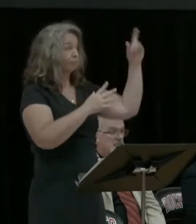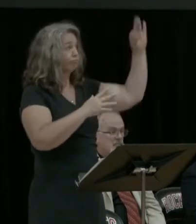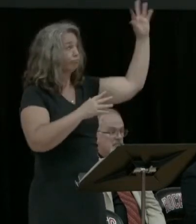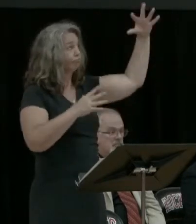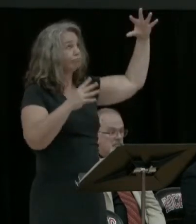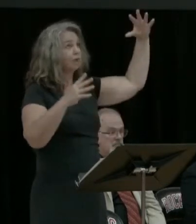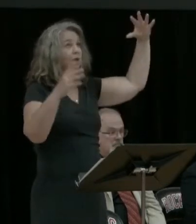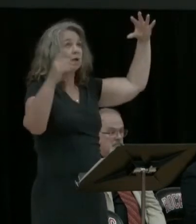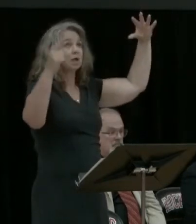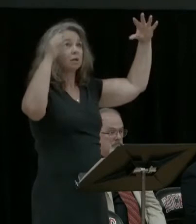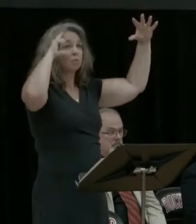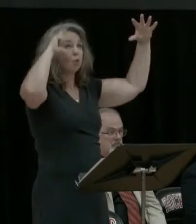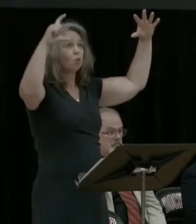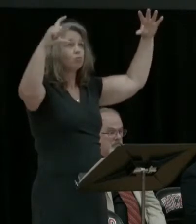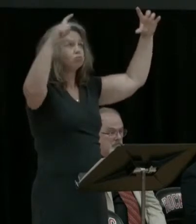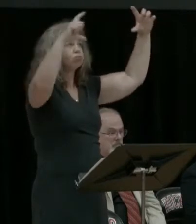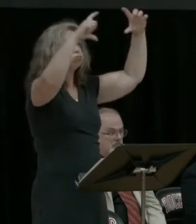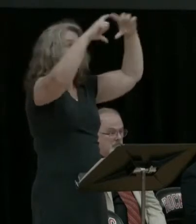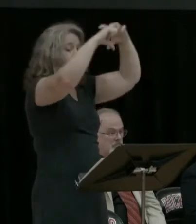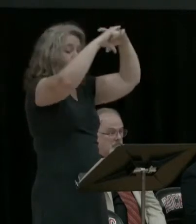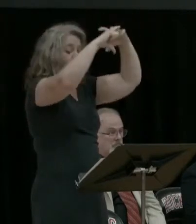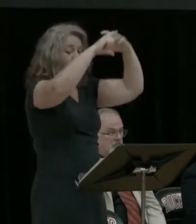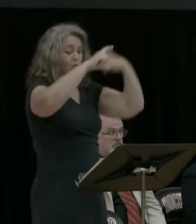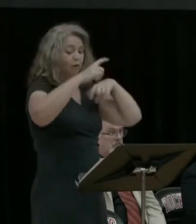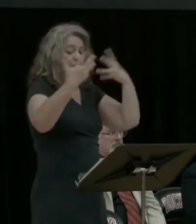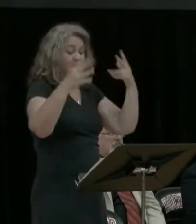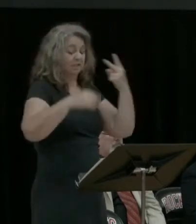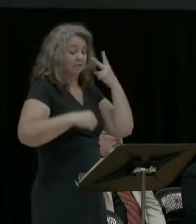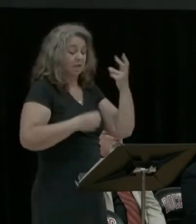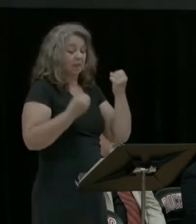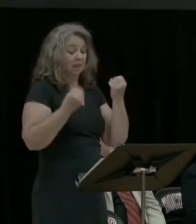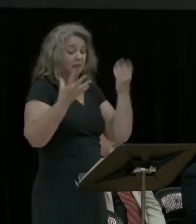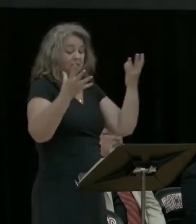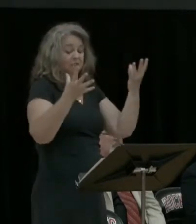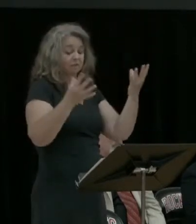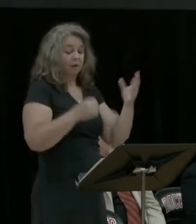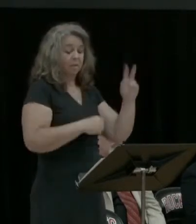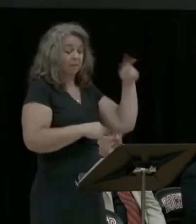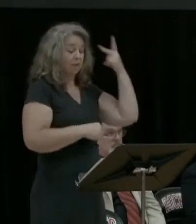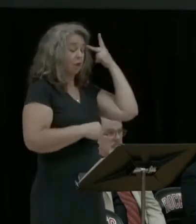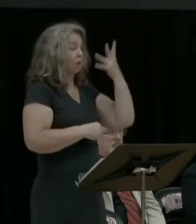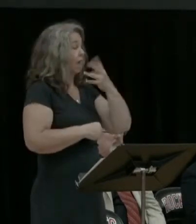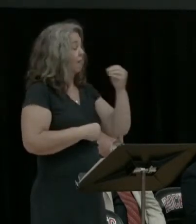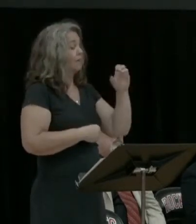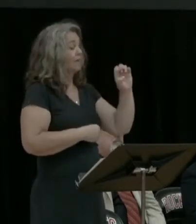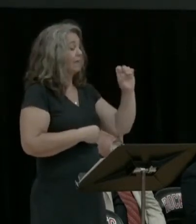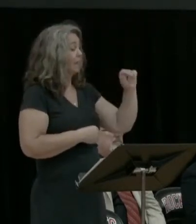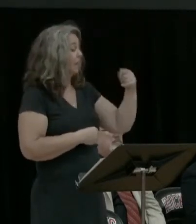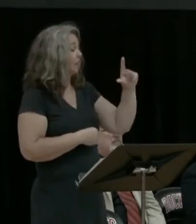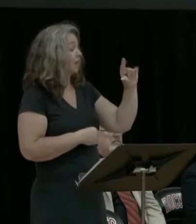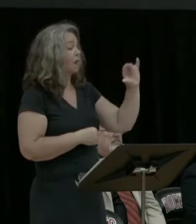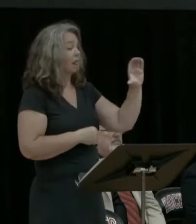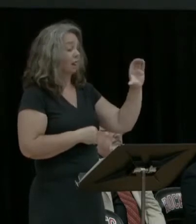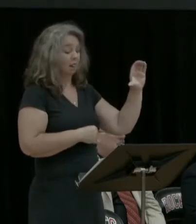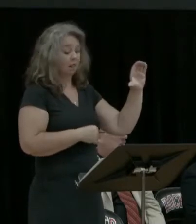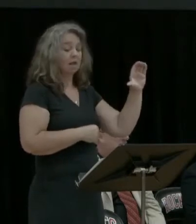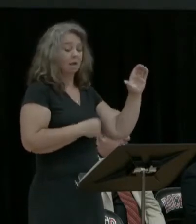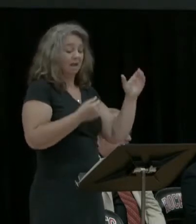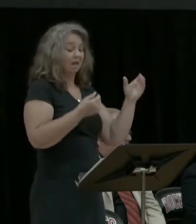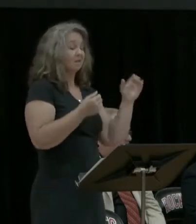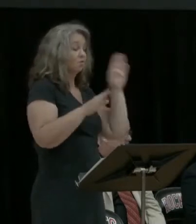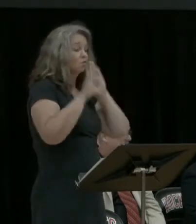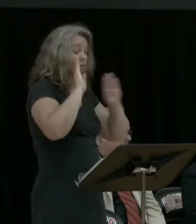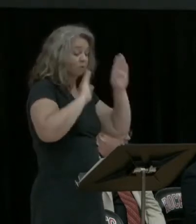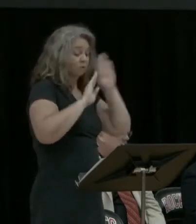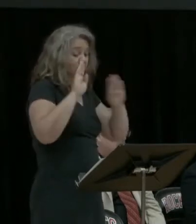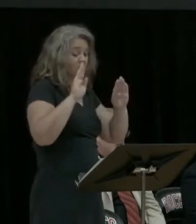rights and the unveiling of a host of political and ethical quandaries. In this time, our high